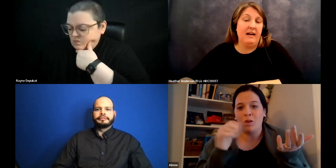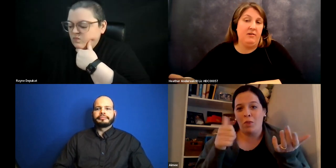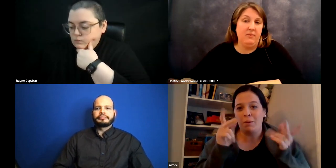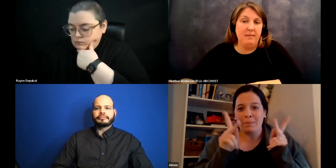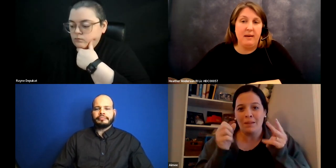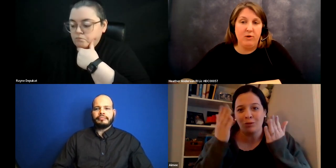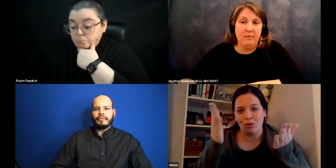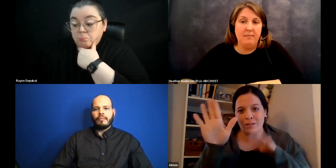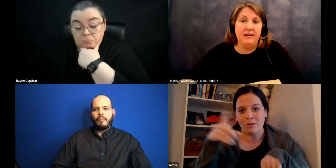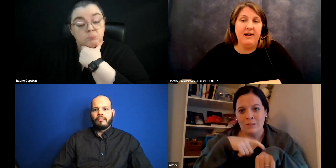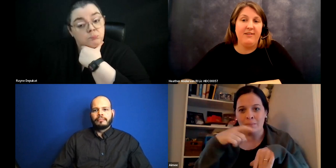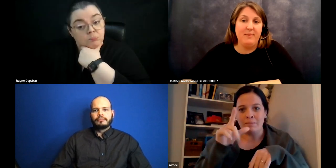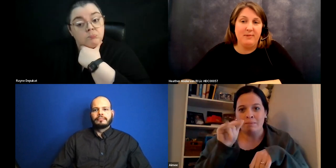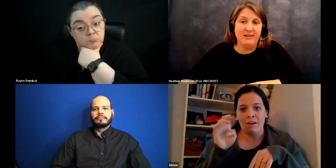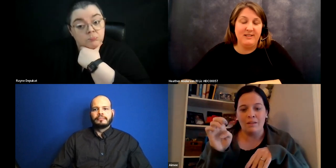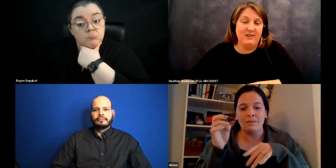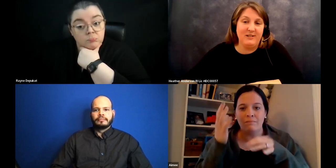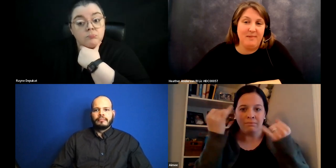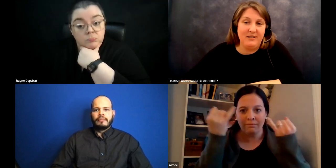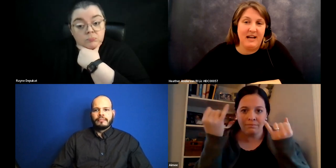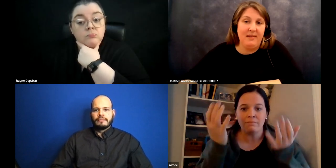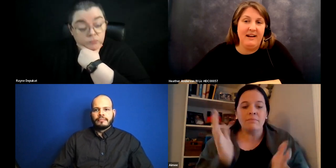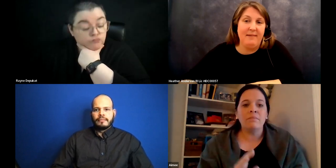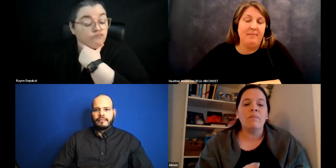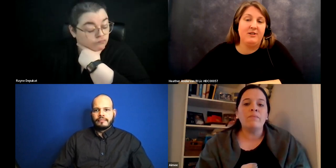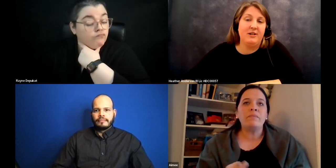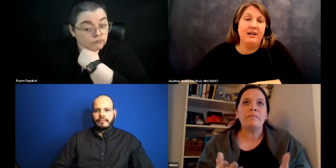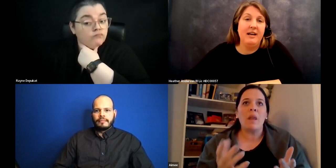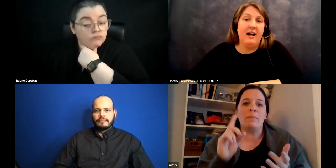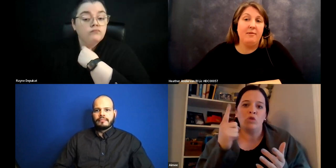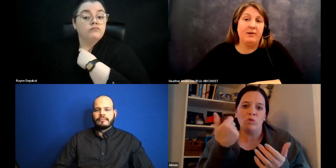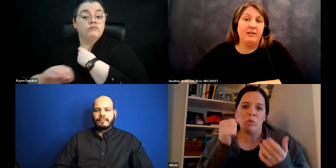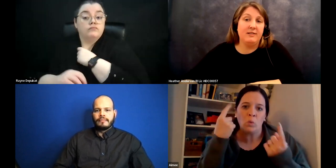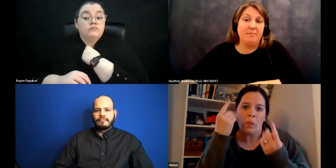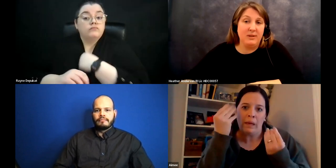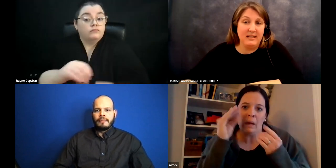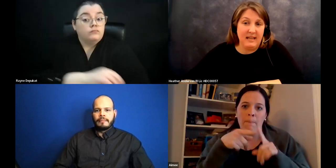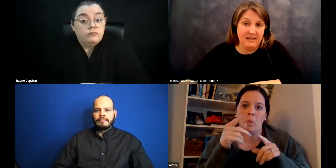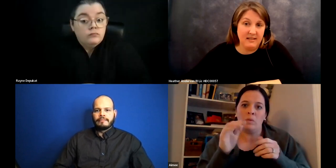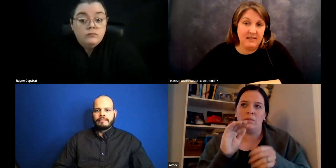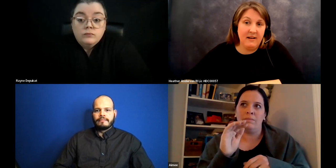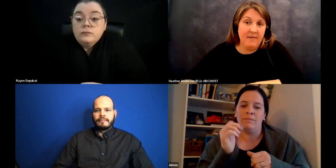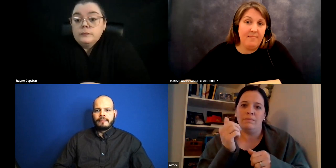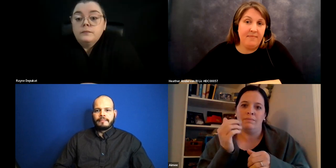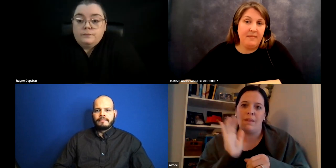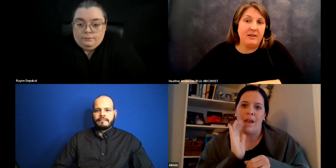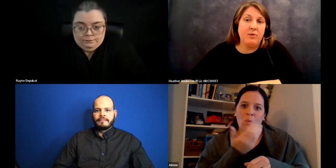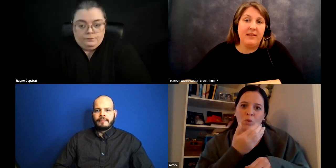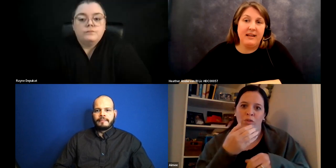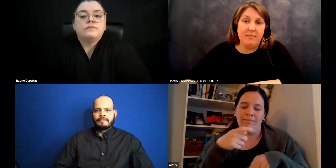don't know, maybe I'm wrong. Maybe other people could suggest a better timeline. I'm not sure. If we could just come to a consensus. But the more I think